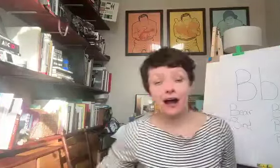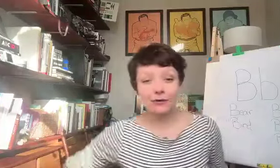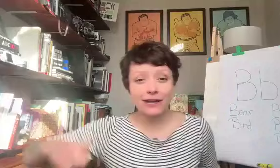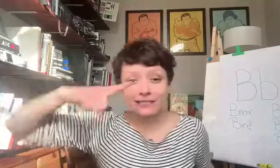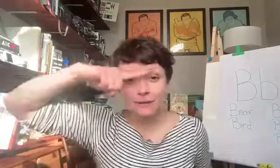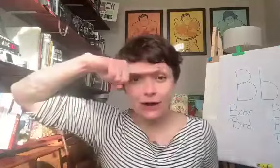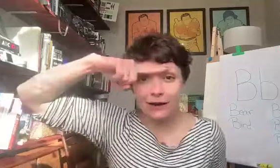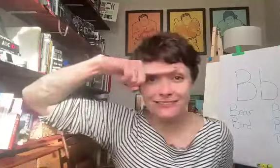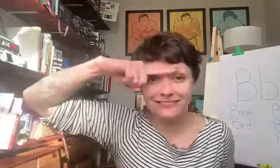Otherwise, it'd be brow.